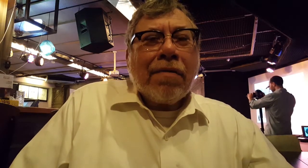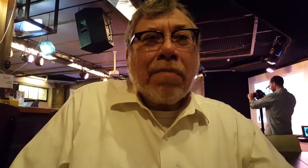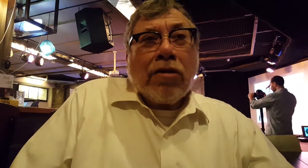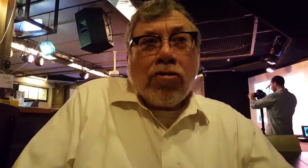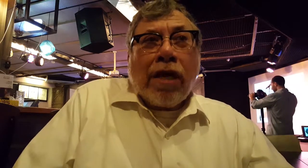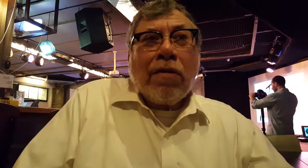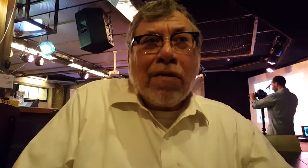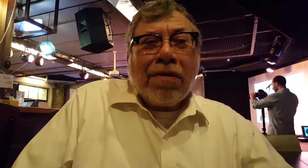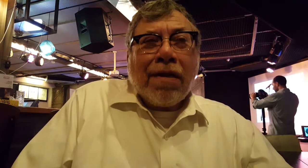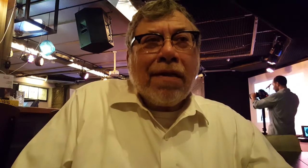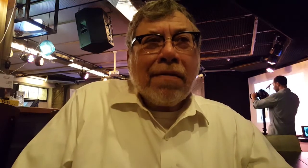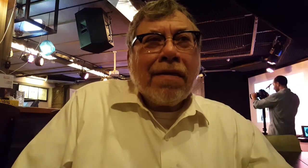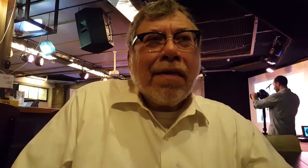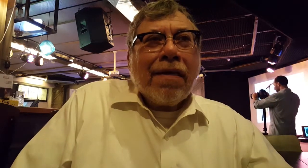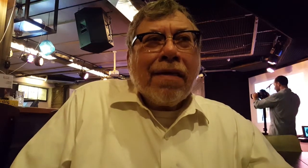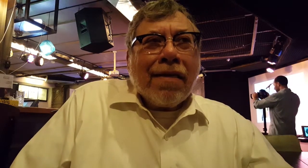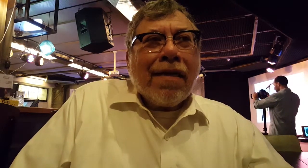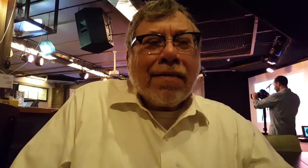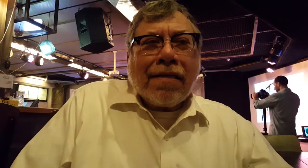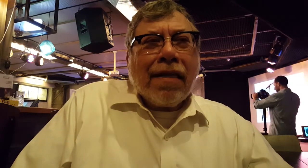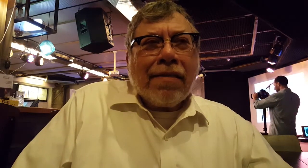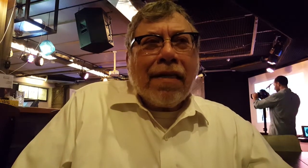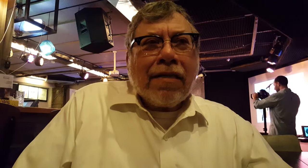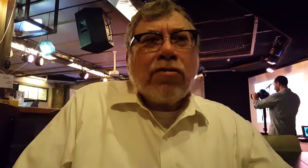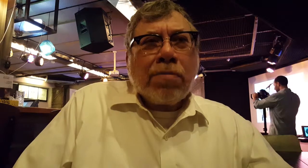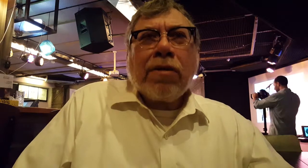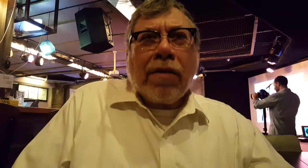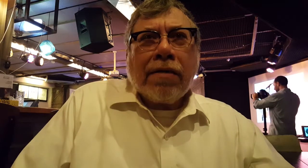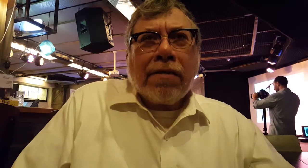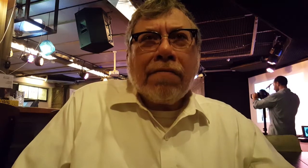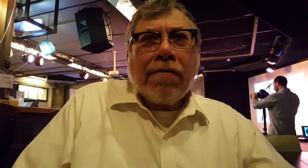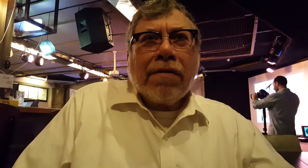but in general, as I said, Israel's progressive,